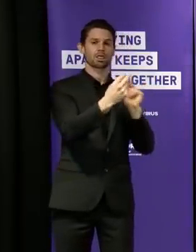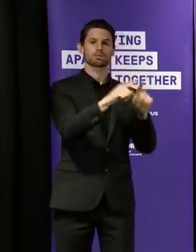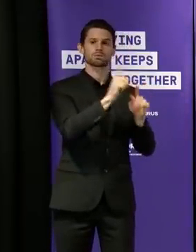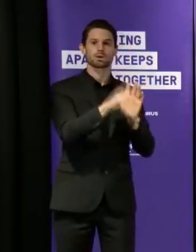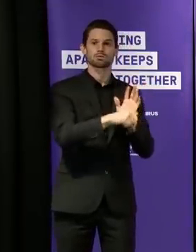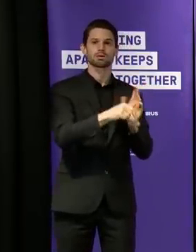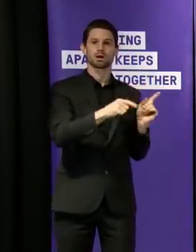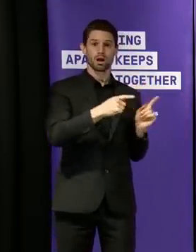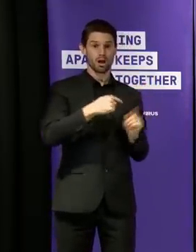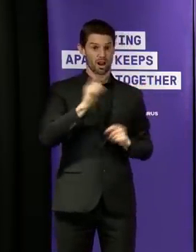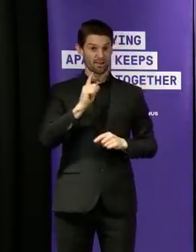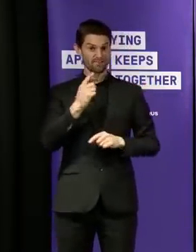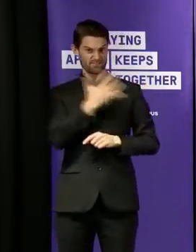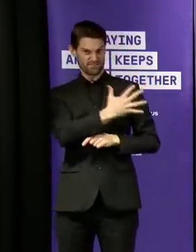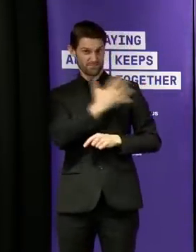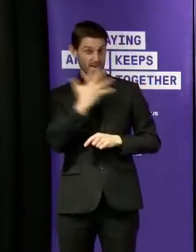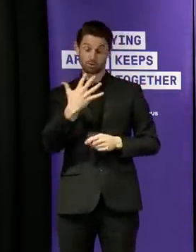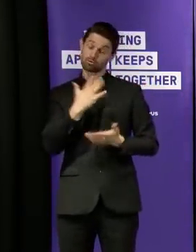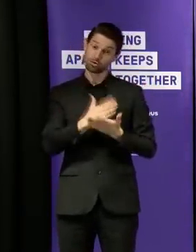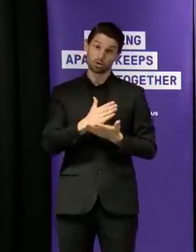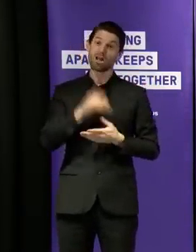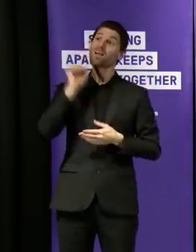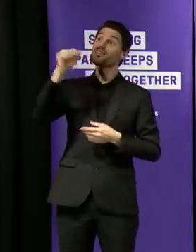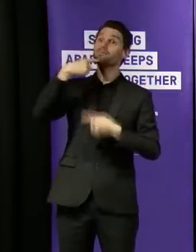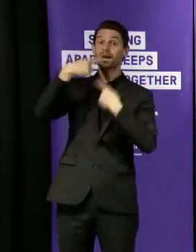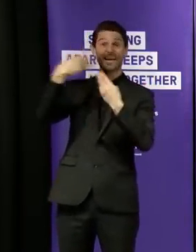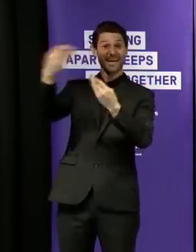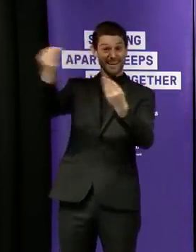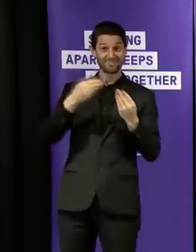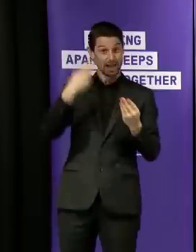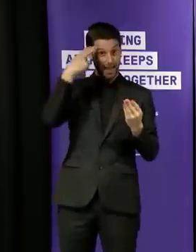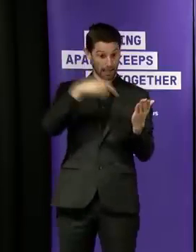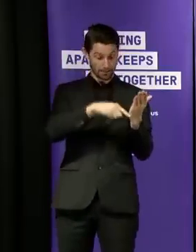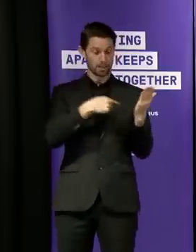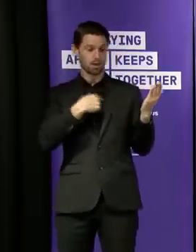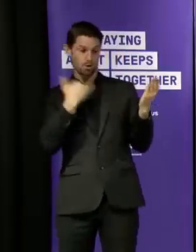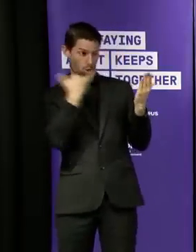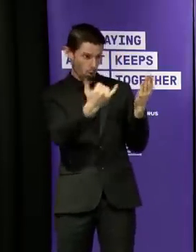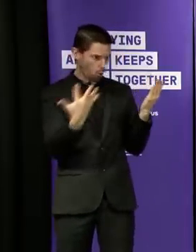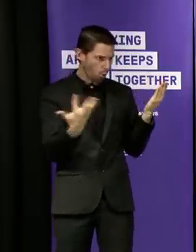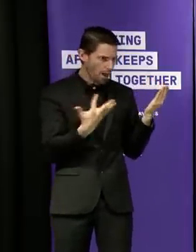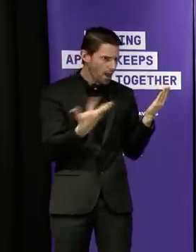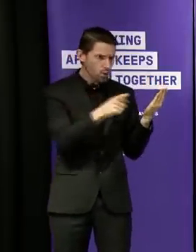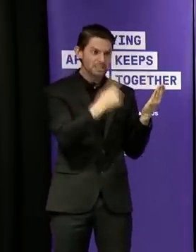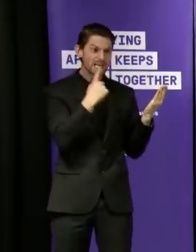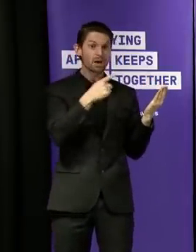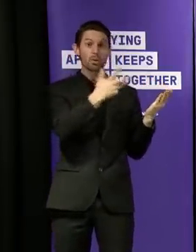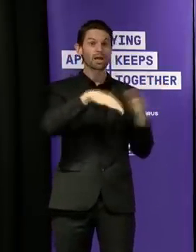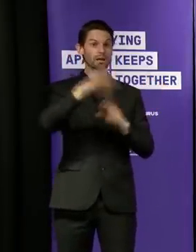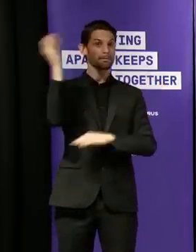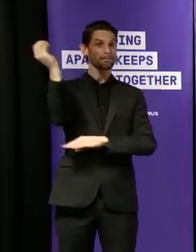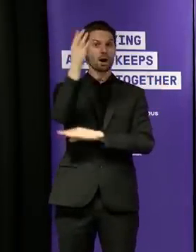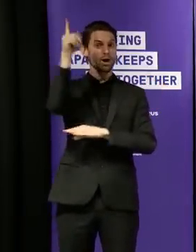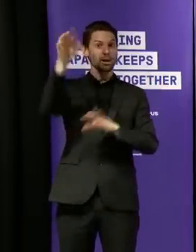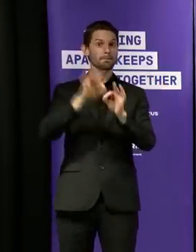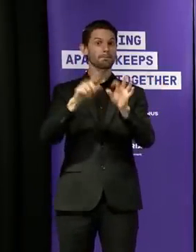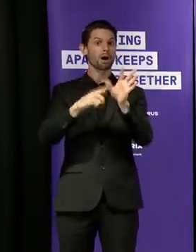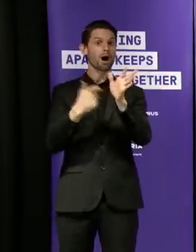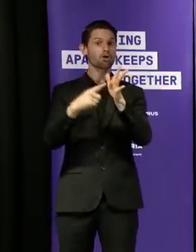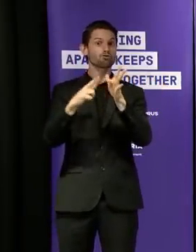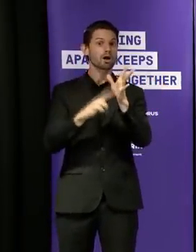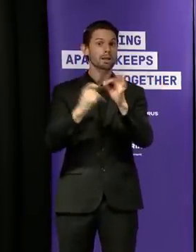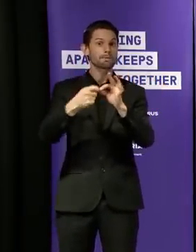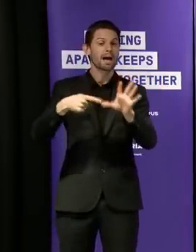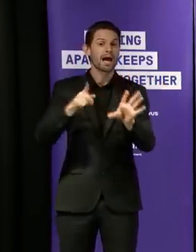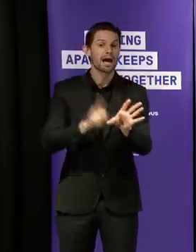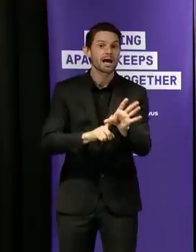it's 55. One of them's in Byron Bay, even though we were told they got on a plane and come to Melbourne. That's an administrative issue,